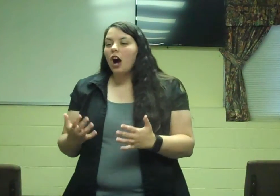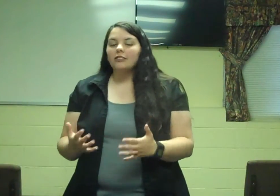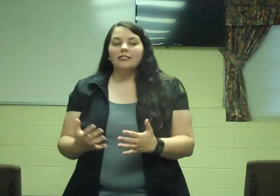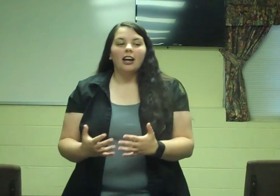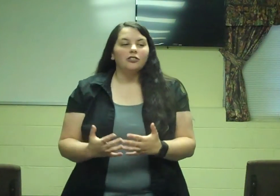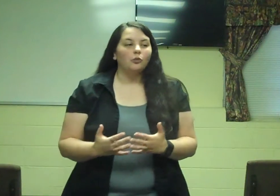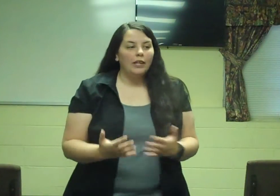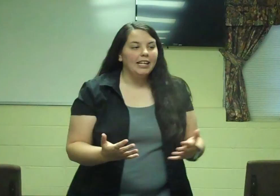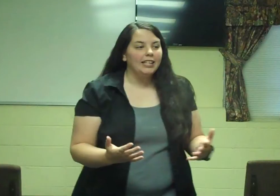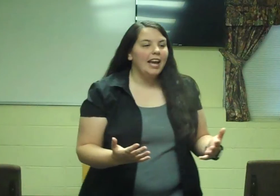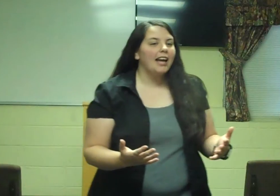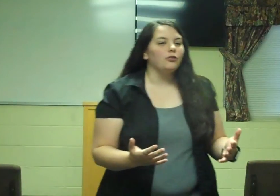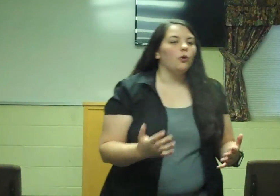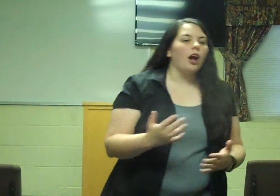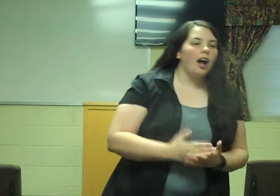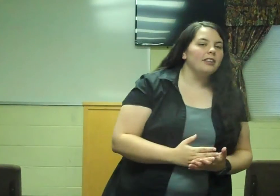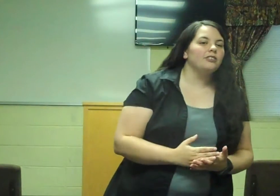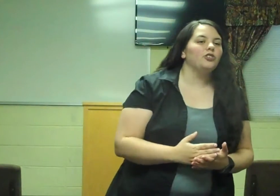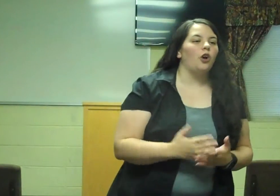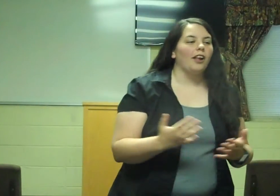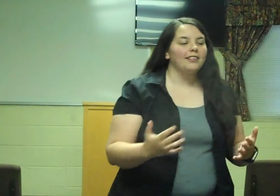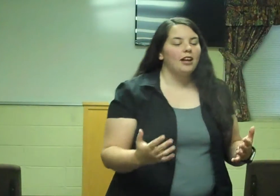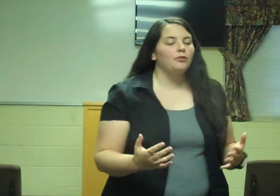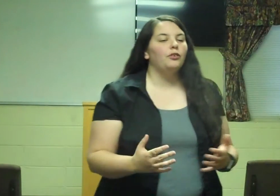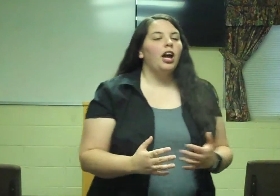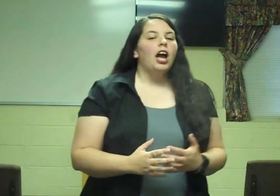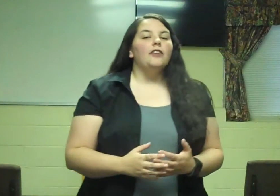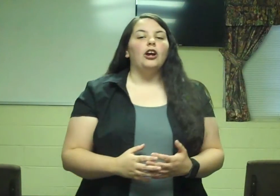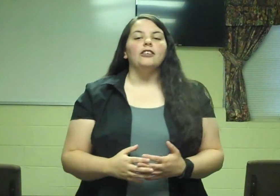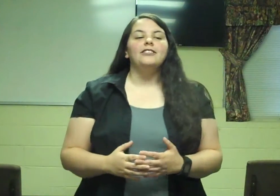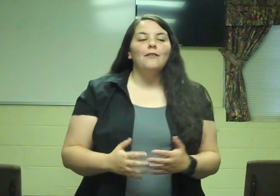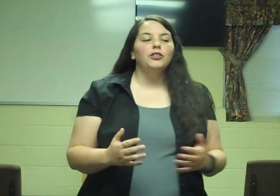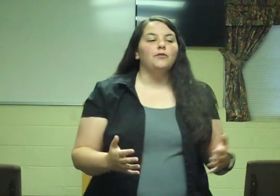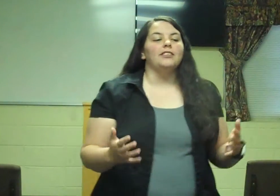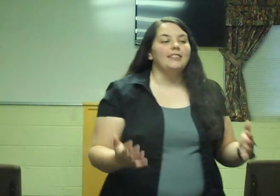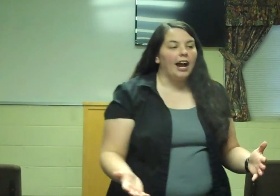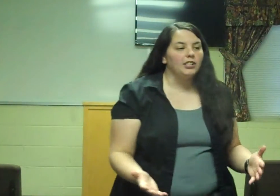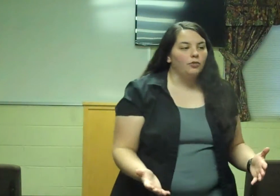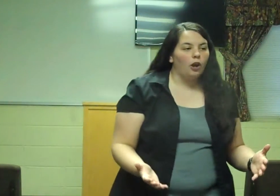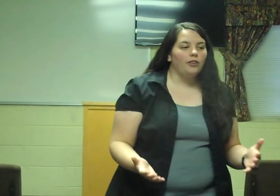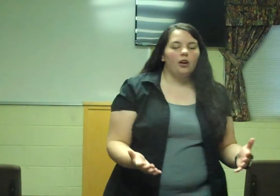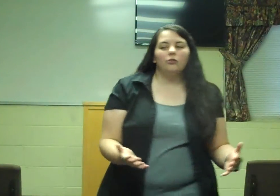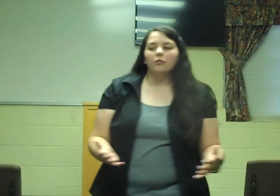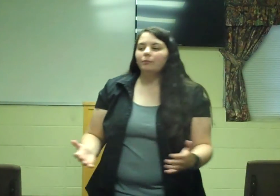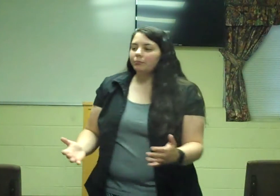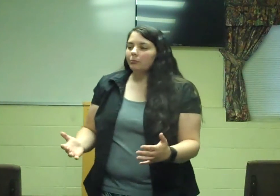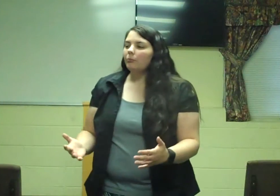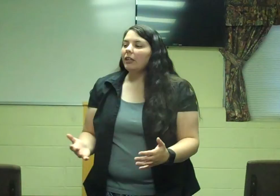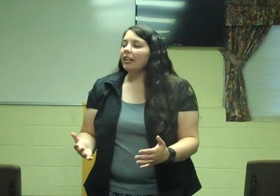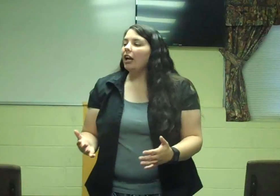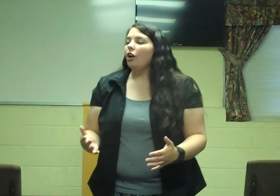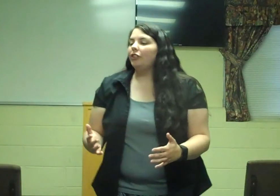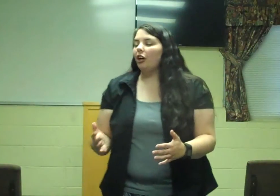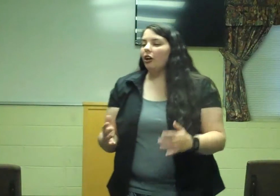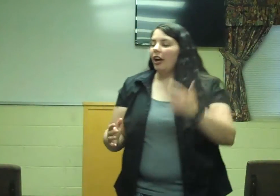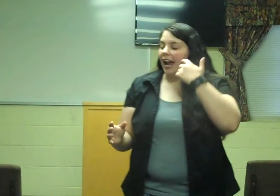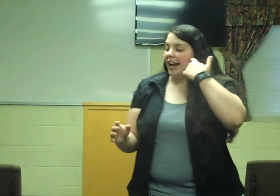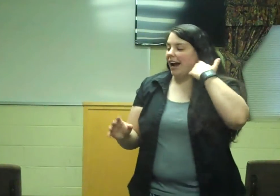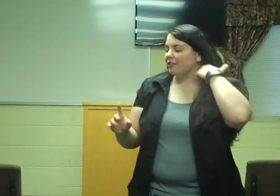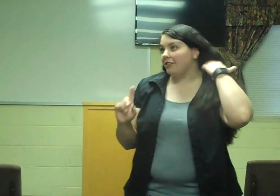not discussed we yet, or us, all that kind of stuff. There are several different signs for all of those. And I have to